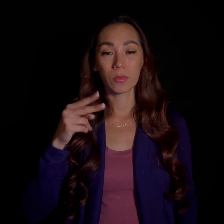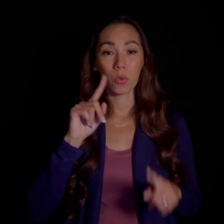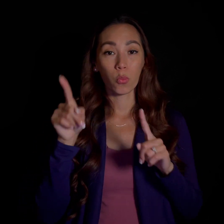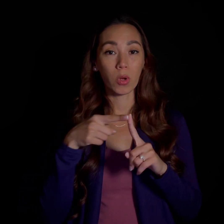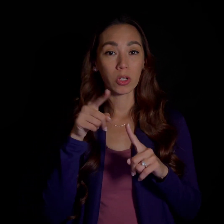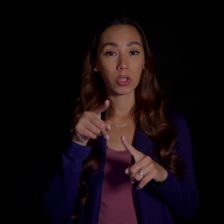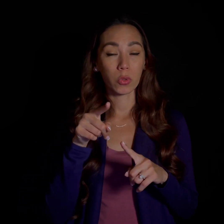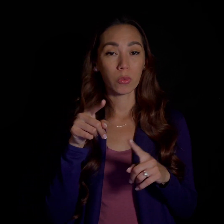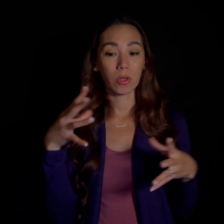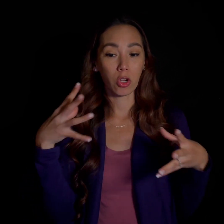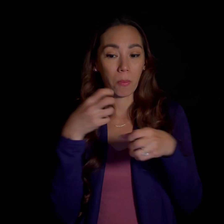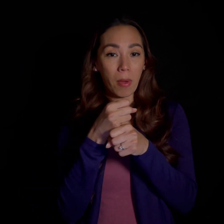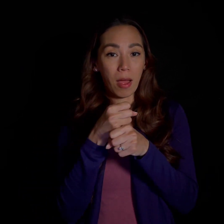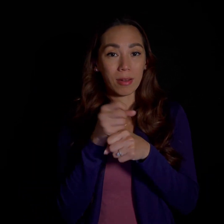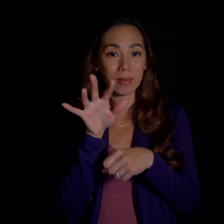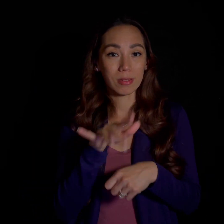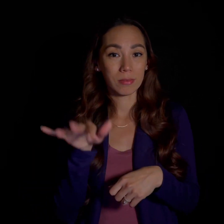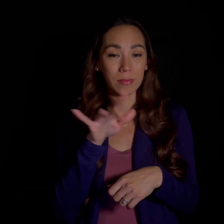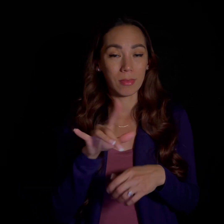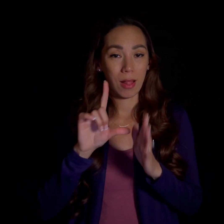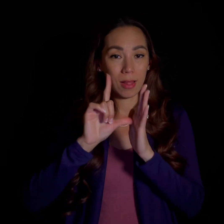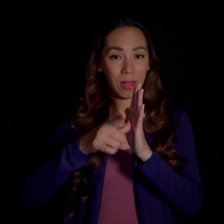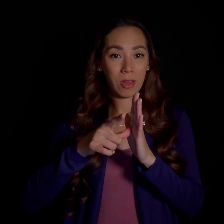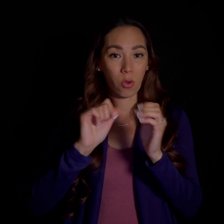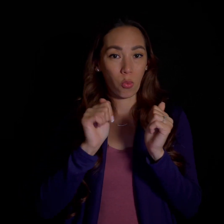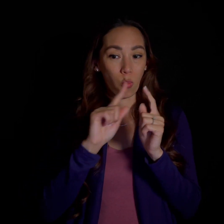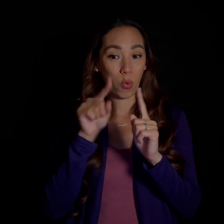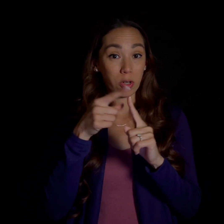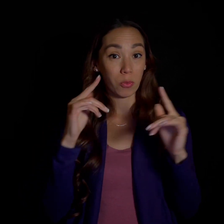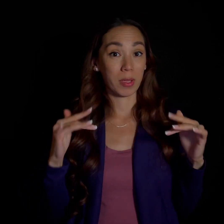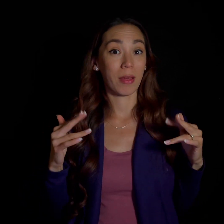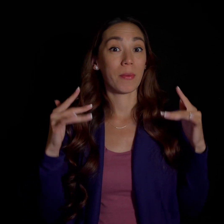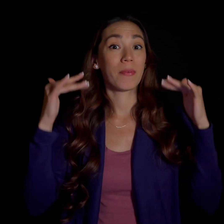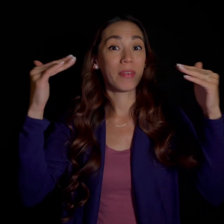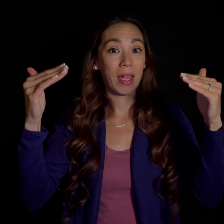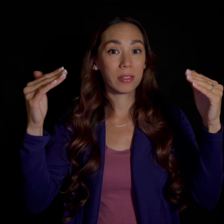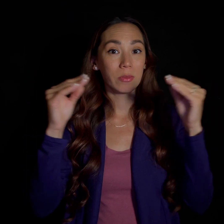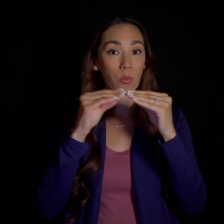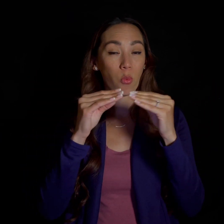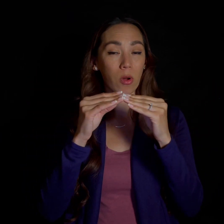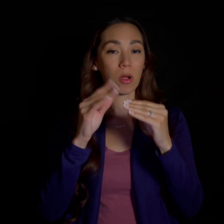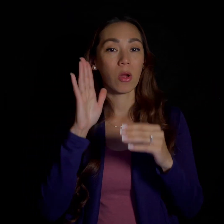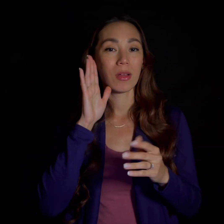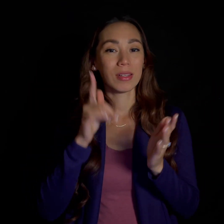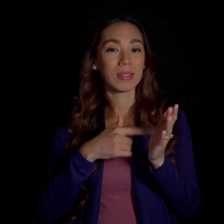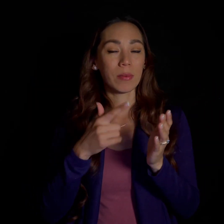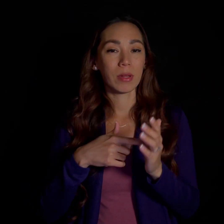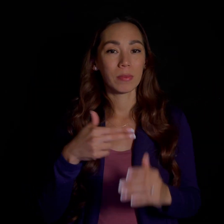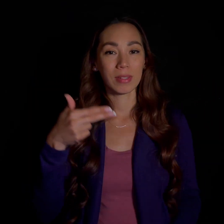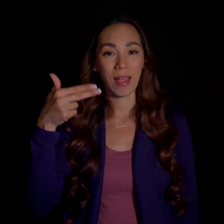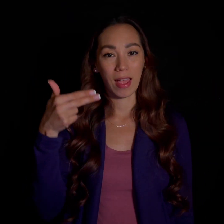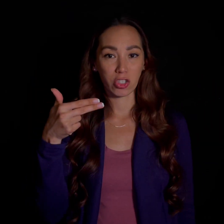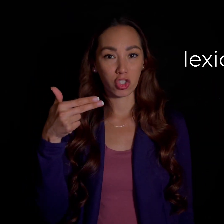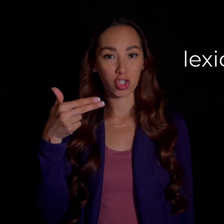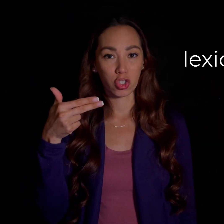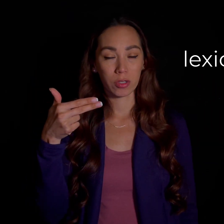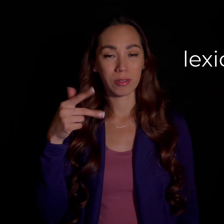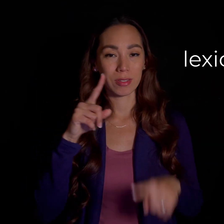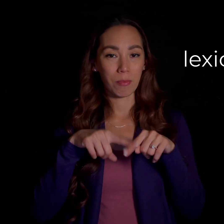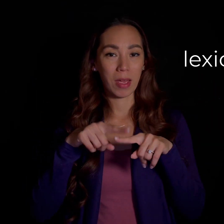When you do lexicalized signing, which is in the future, as you get more advanced, sometimes people use the thumb up